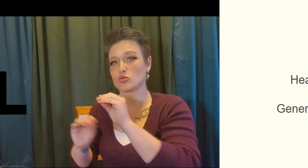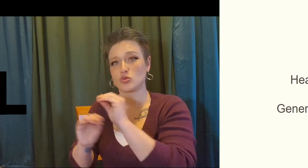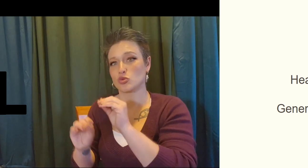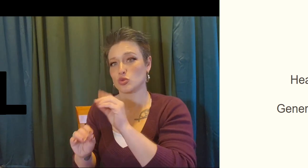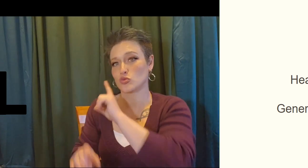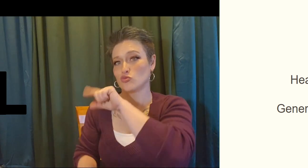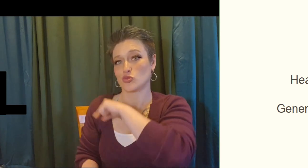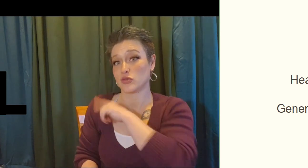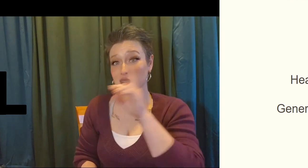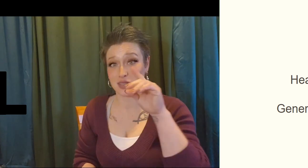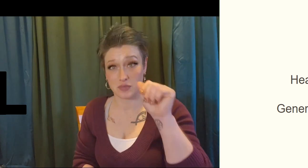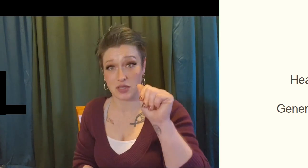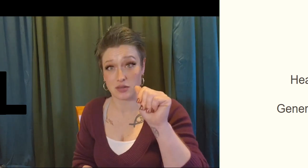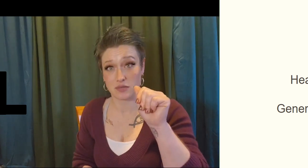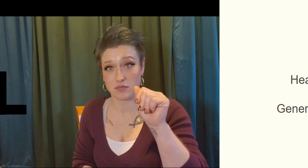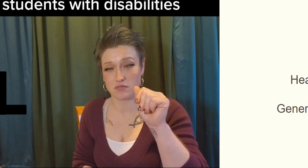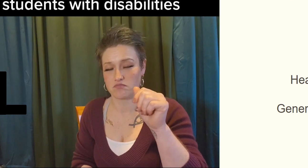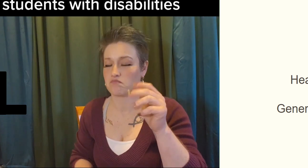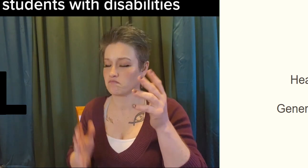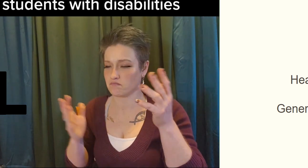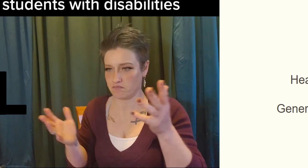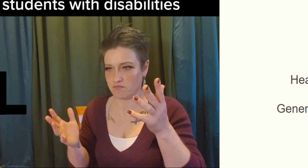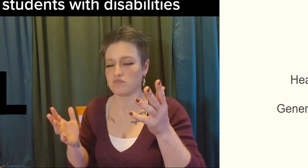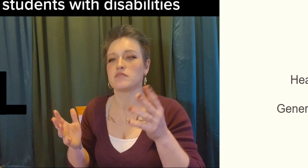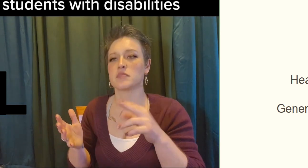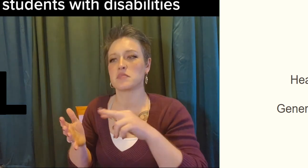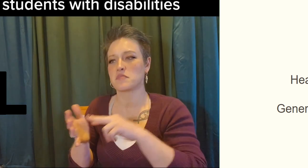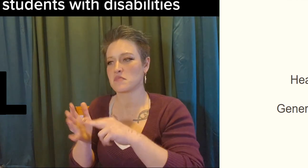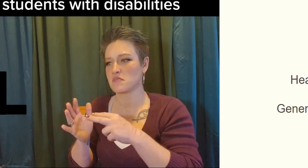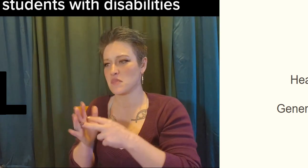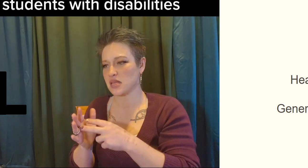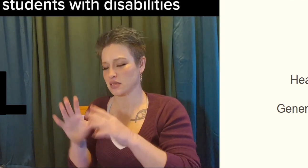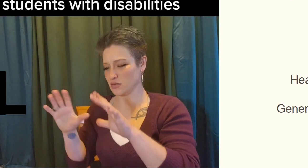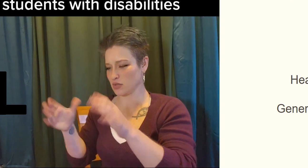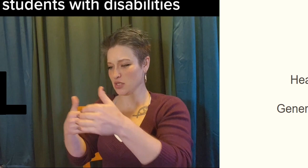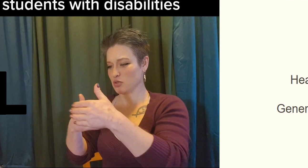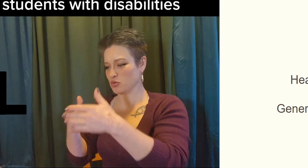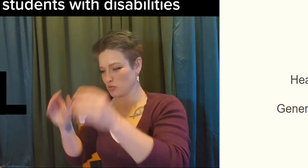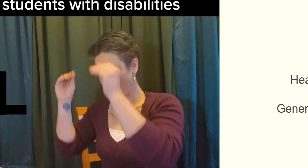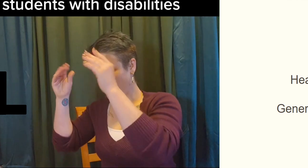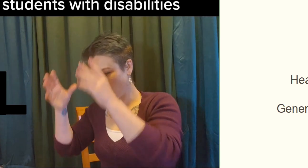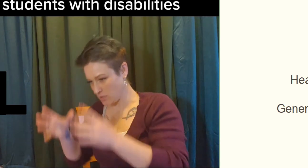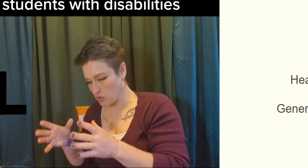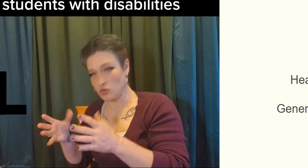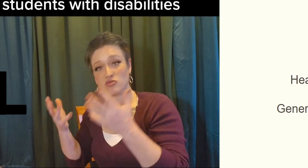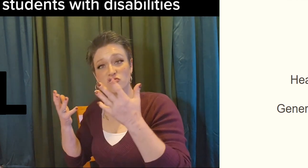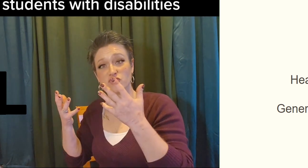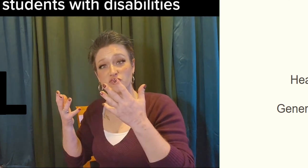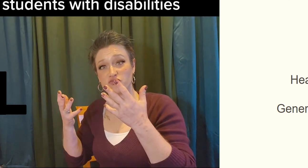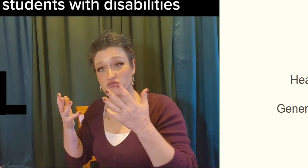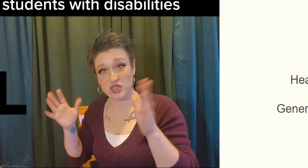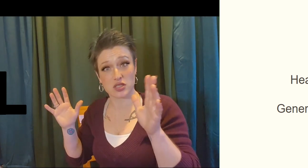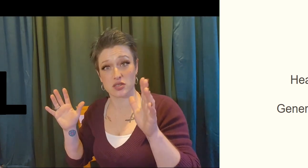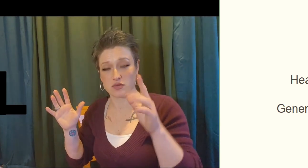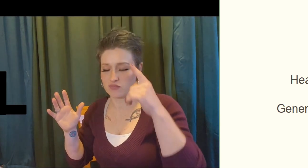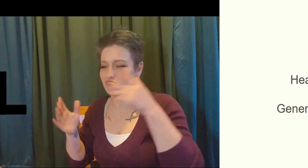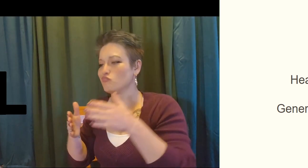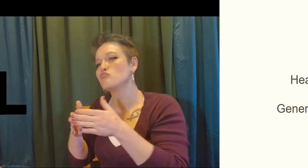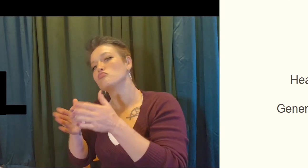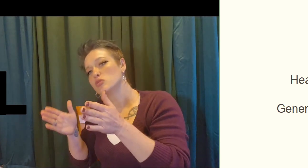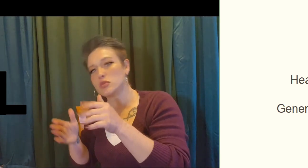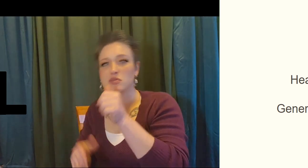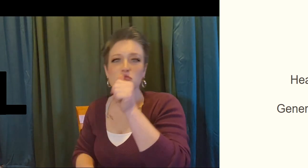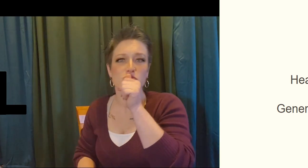For this, it means a school that is not focused on providing access to students with disabilities. It's